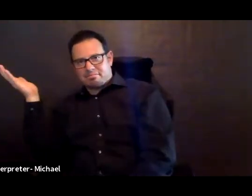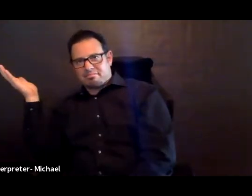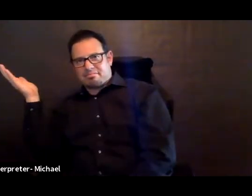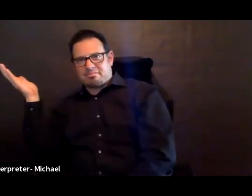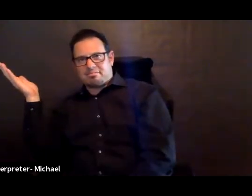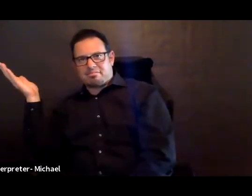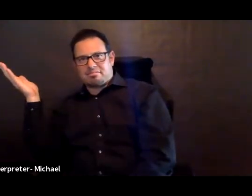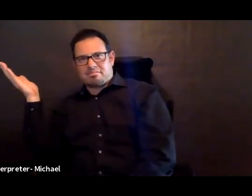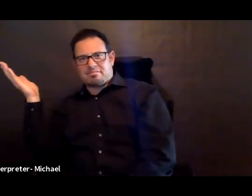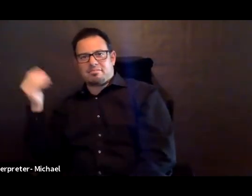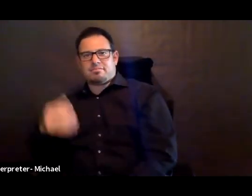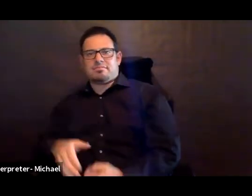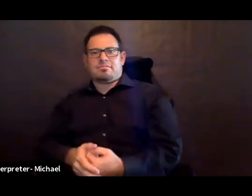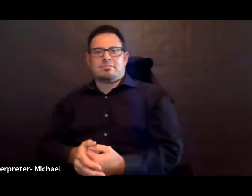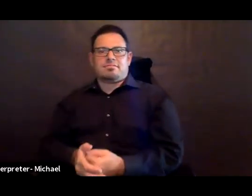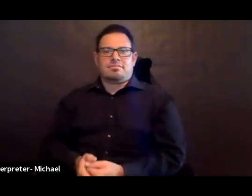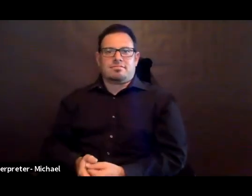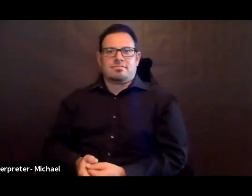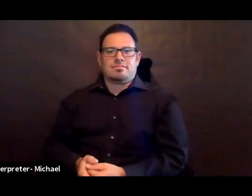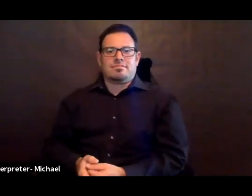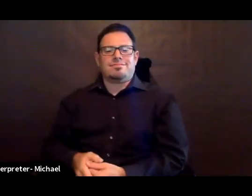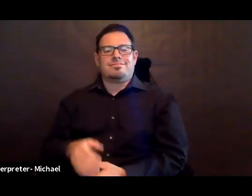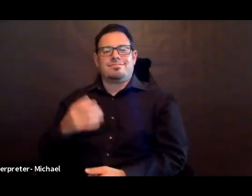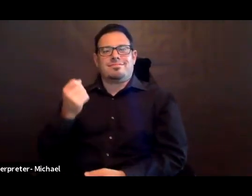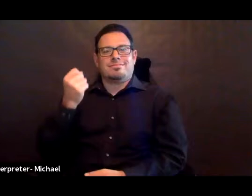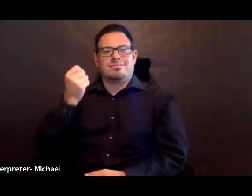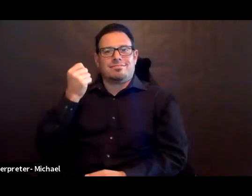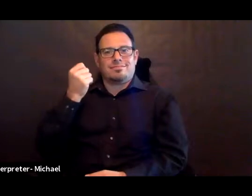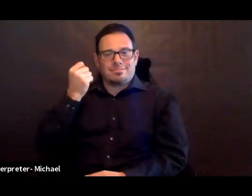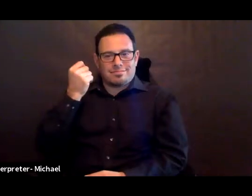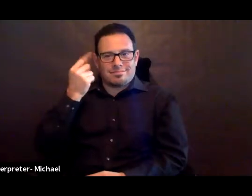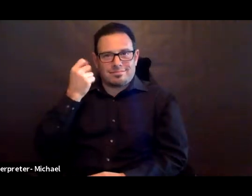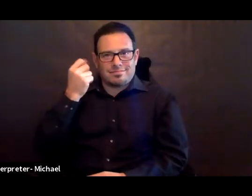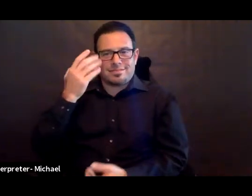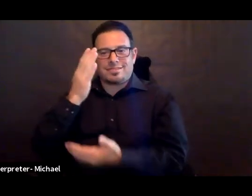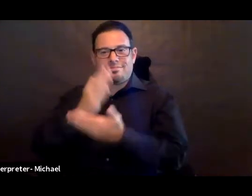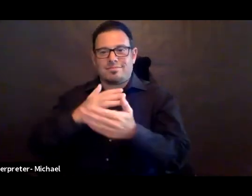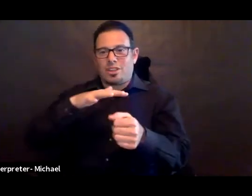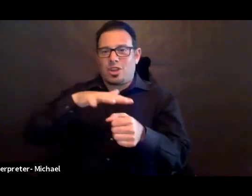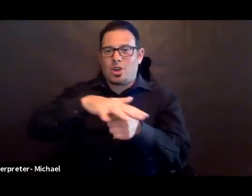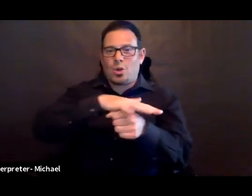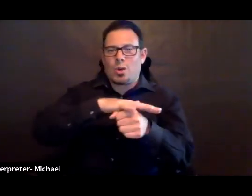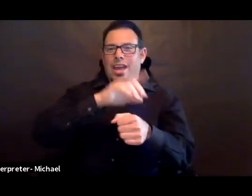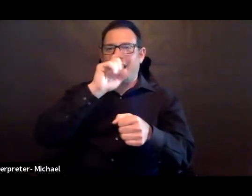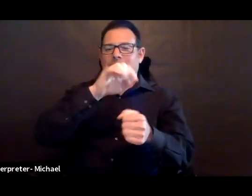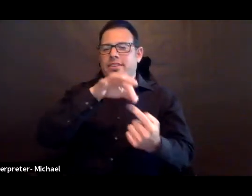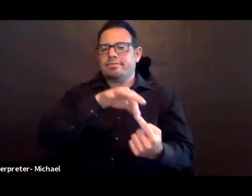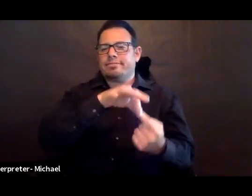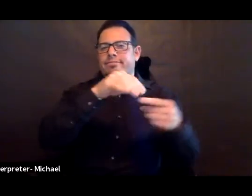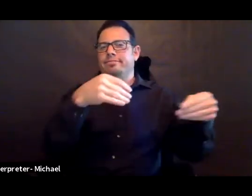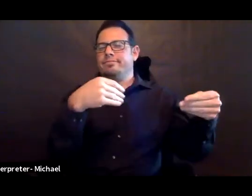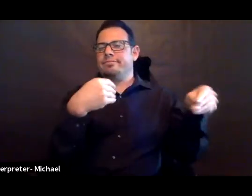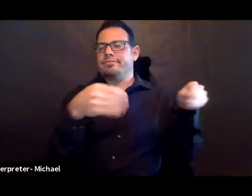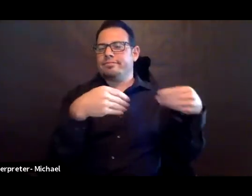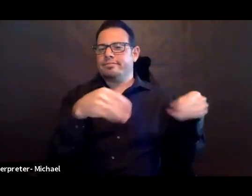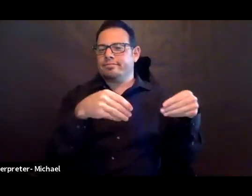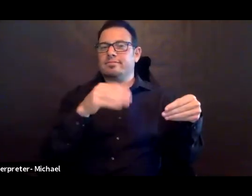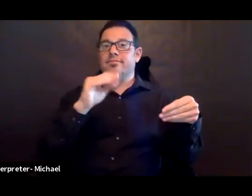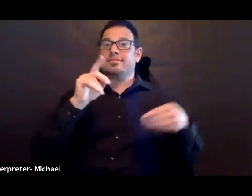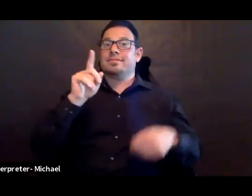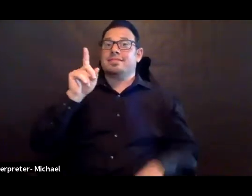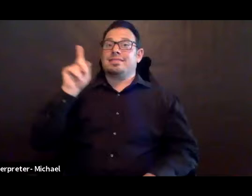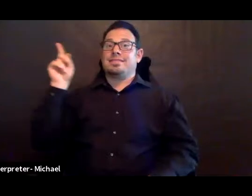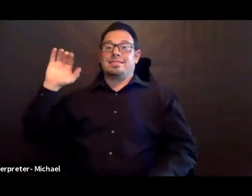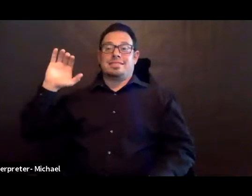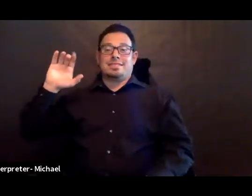and the recommendation from the CDC is that masking is still a very good practice, highly recommended